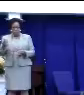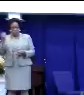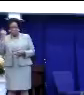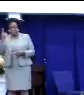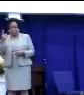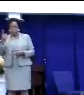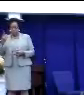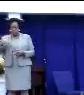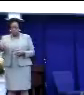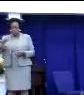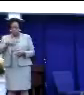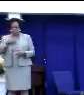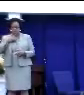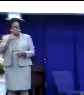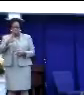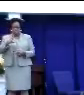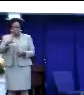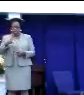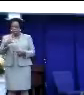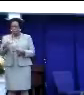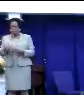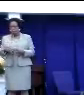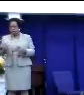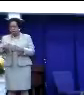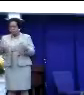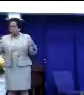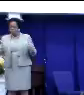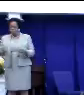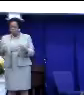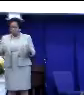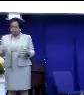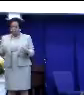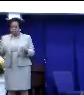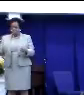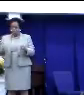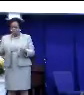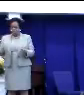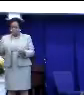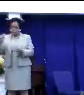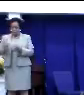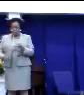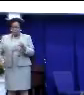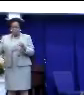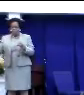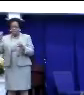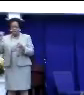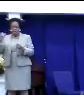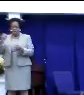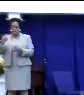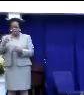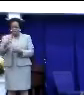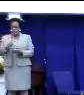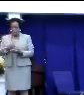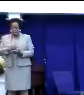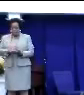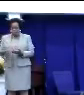about. Amen. If you have a real guzzler, you go to the gas station, and seems like the end of the week you're at the gas station again. Don't mean that you got a